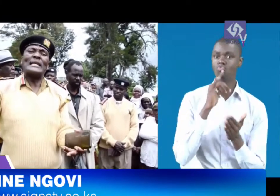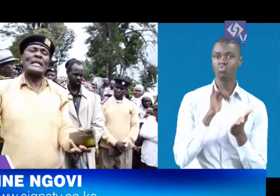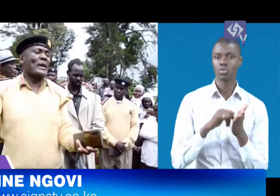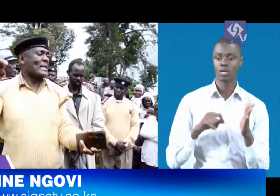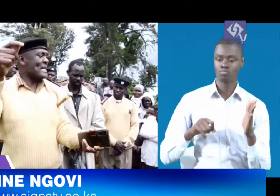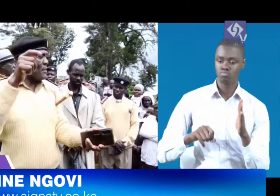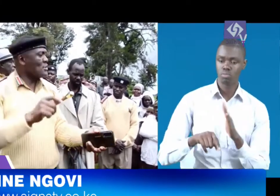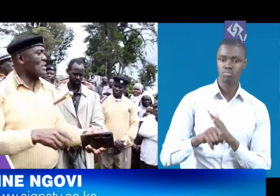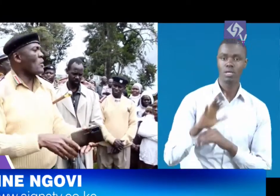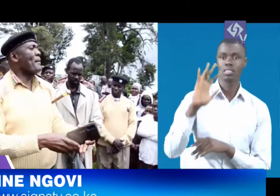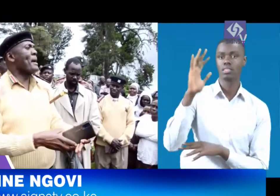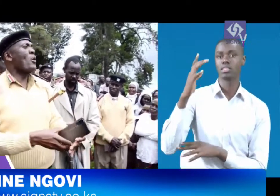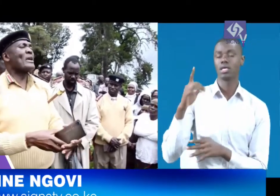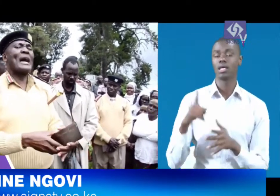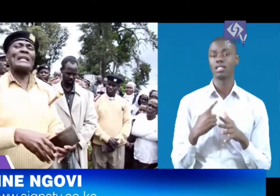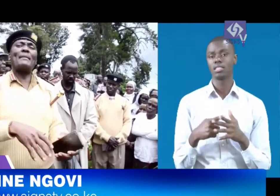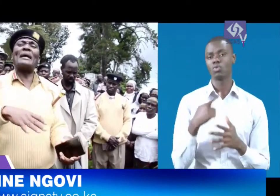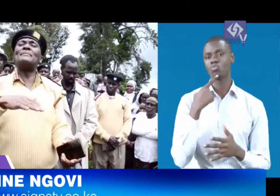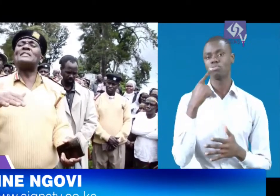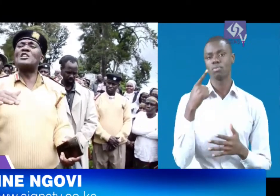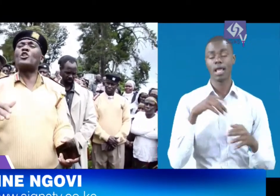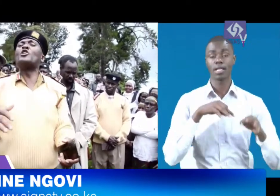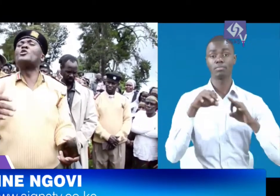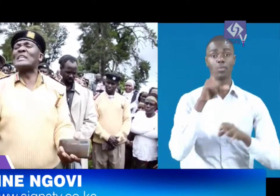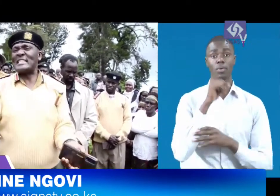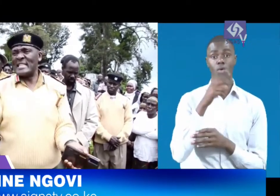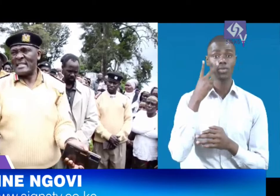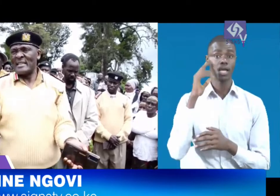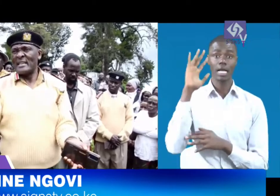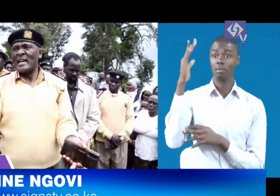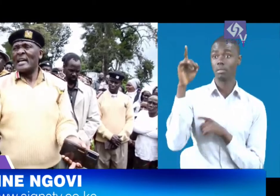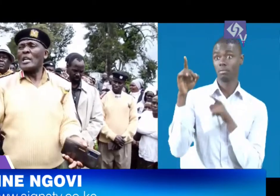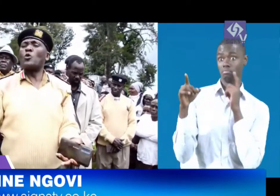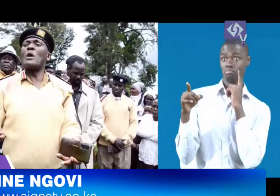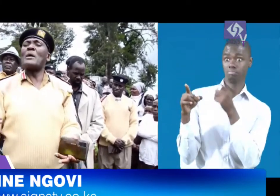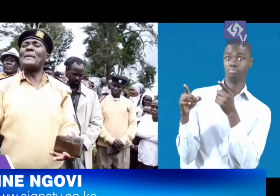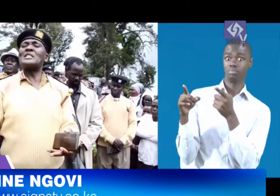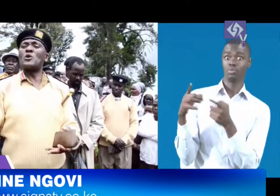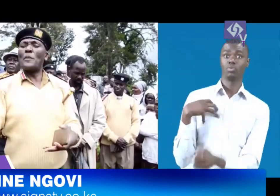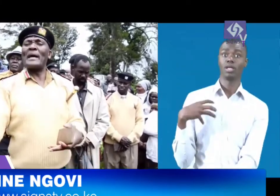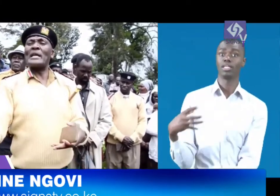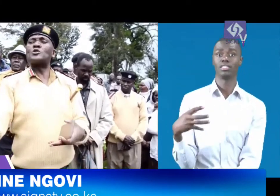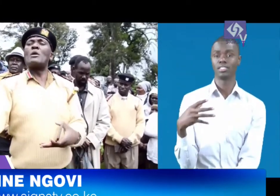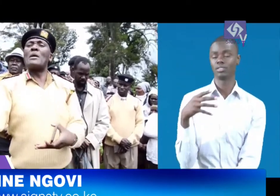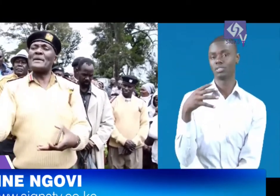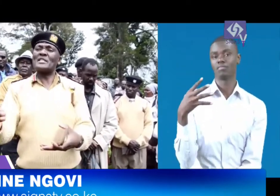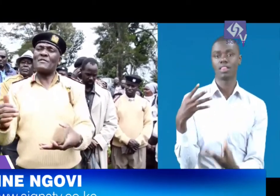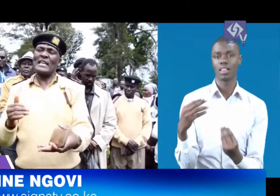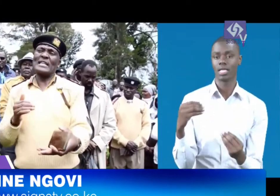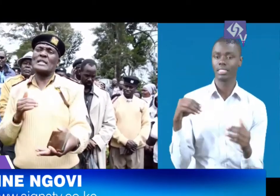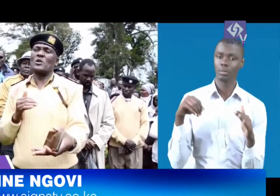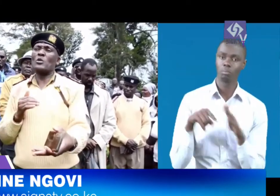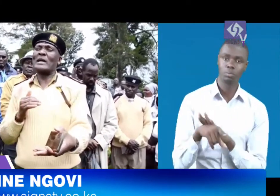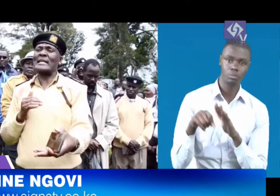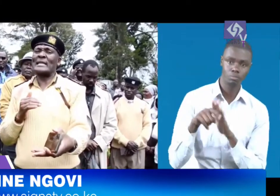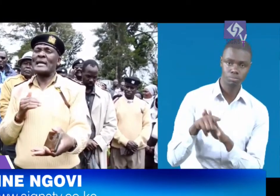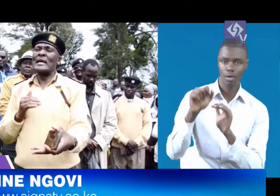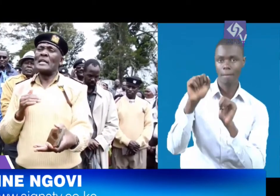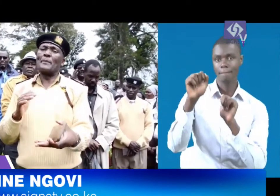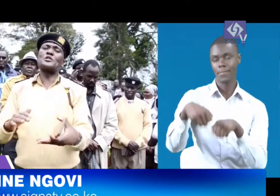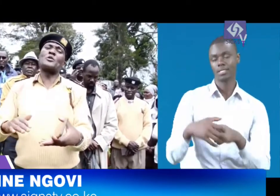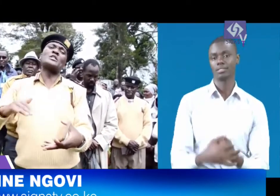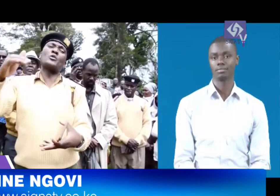miti, na niliwaelezea mwanzo ya kwamba ukiangalia mahali miti iko hiyo ni utajiri. Na ukue mwepesi kupanda, usikue mwepesi kufanya nini?